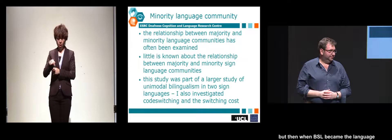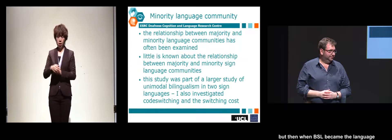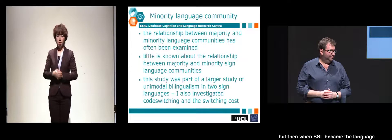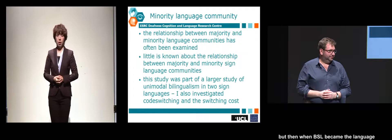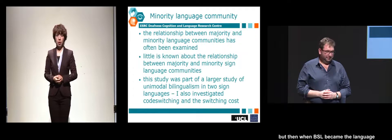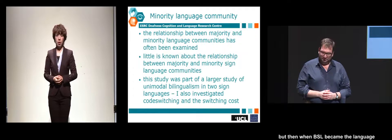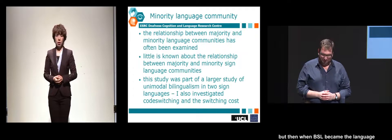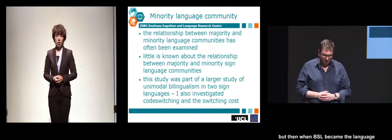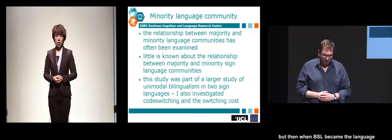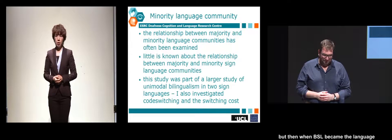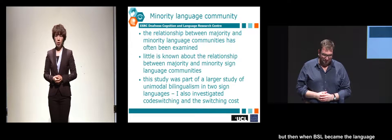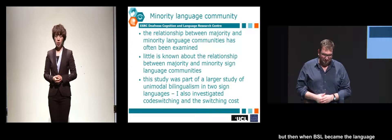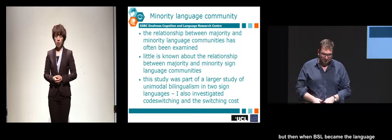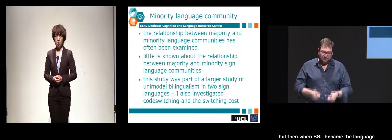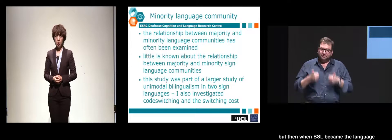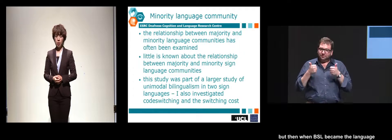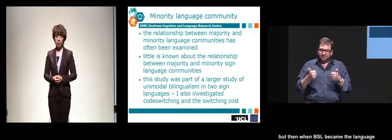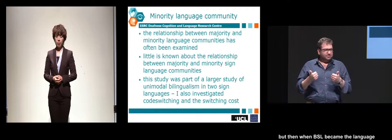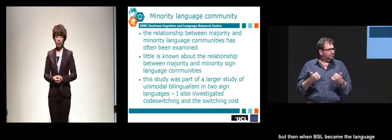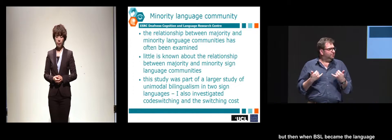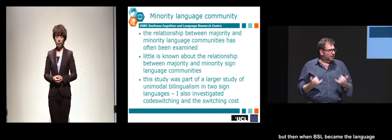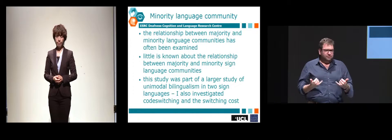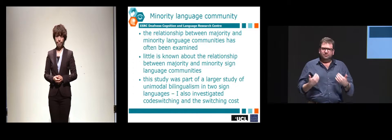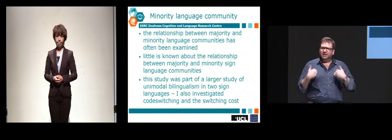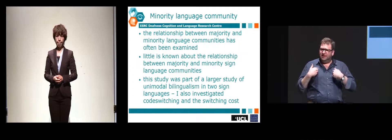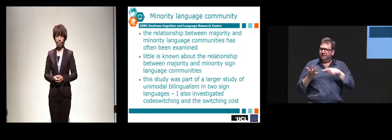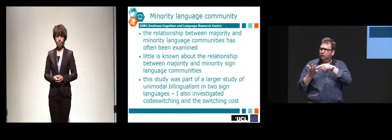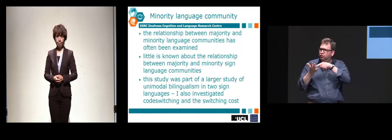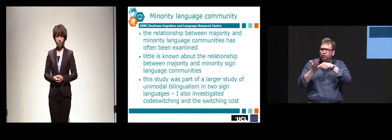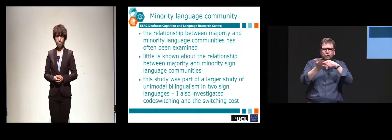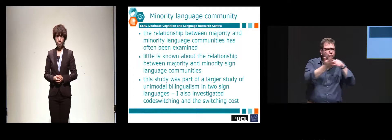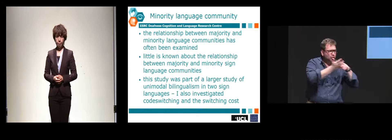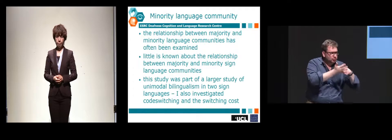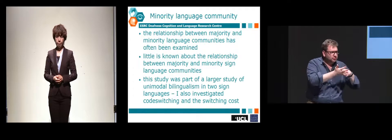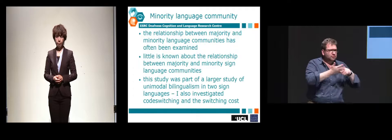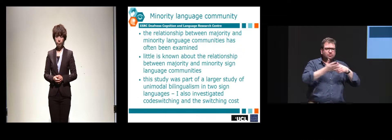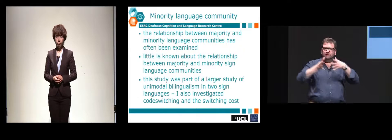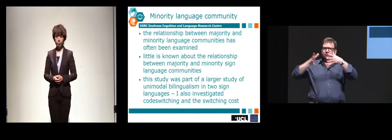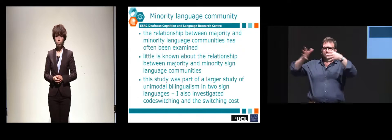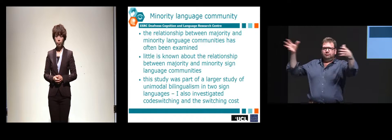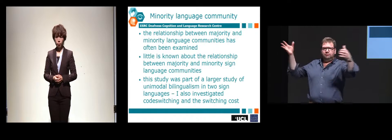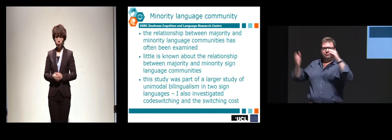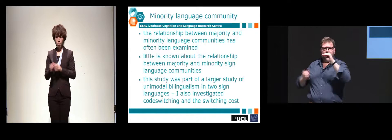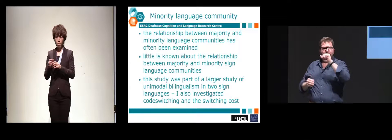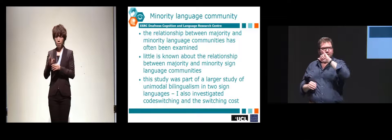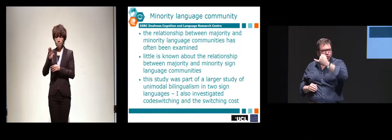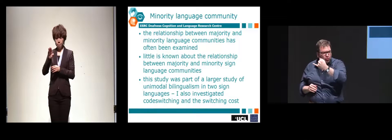when BSL became the language used to establish schools, it started to disappear.